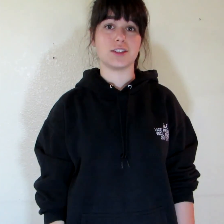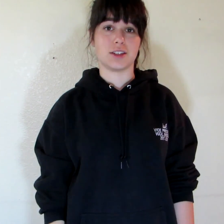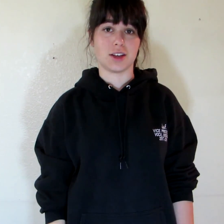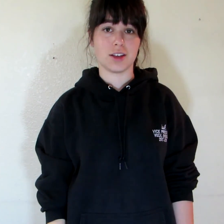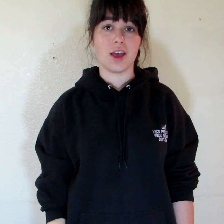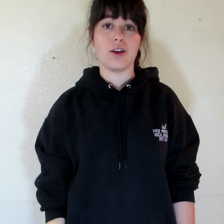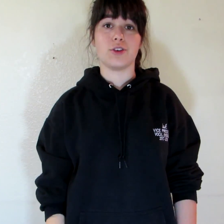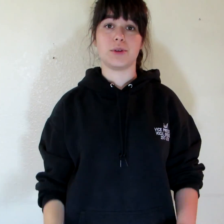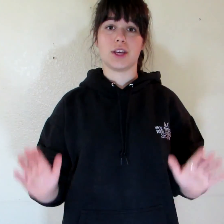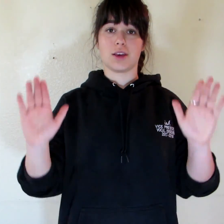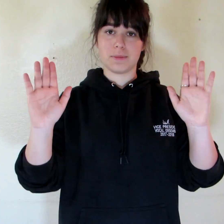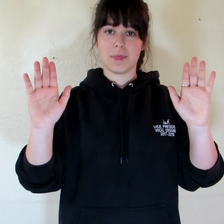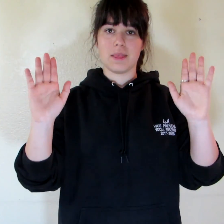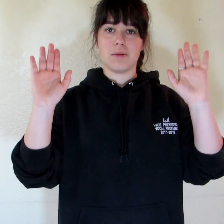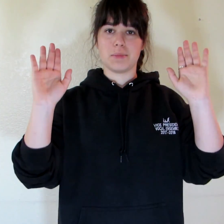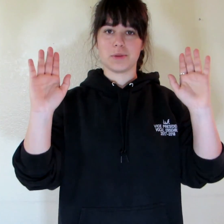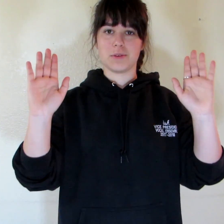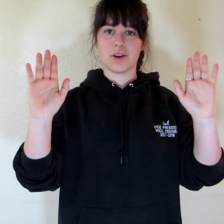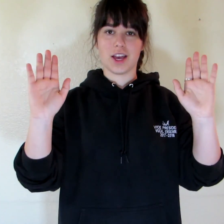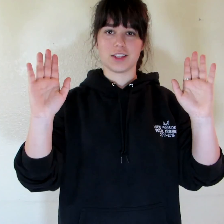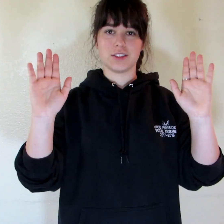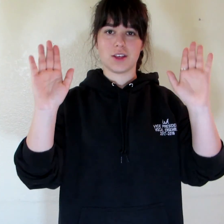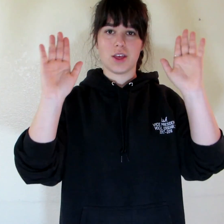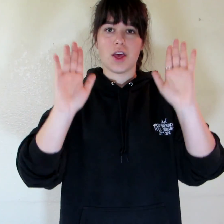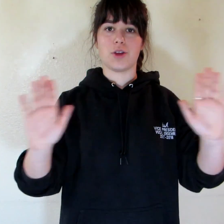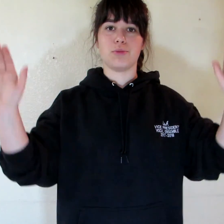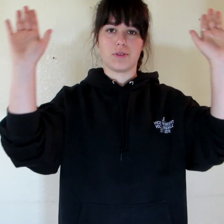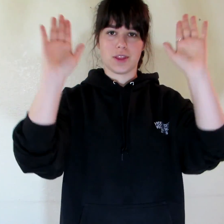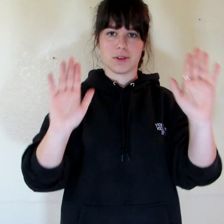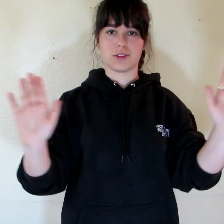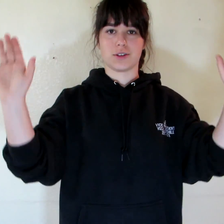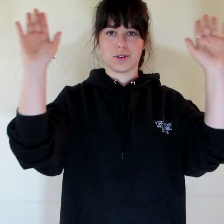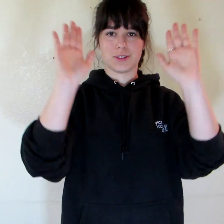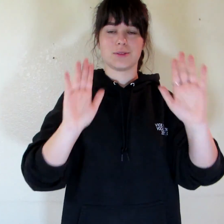Sunday, you'll be taking both of your hands and moving them in circles.